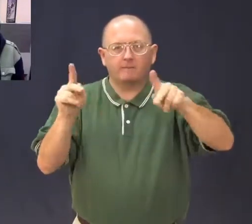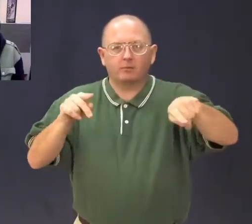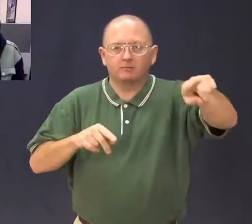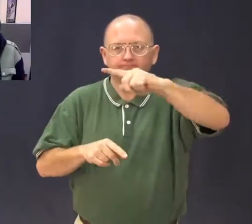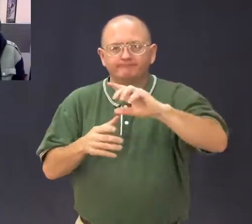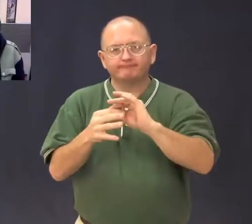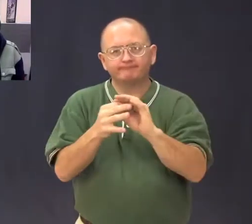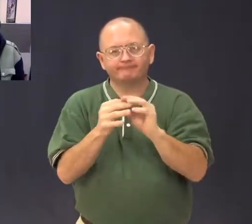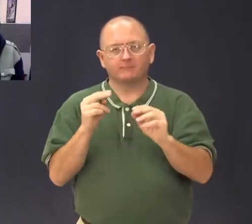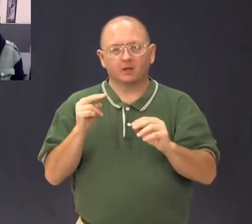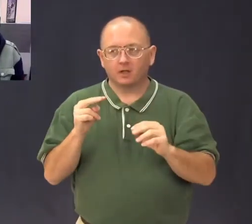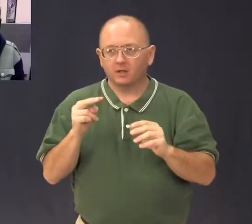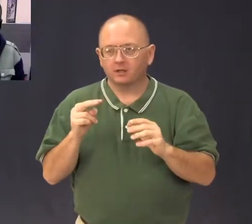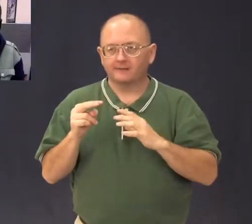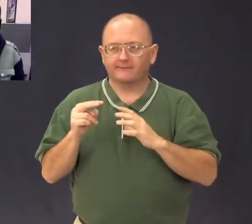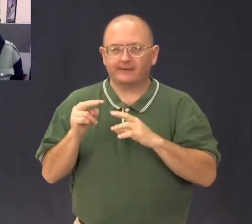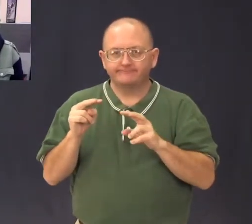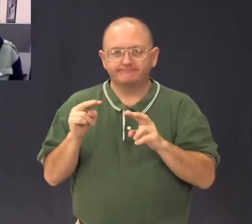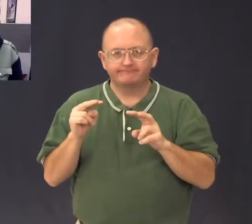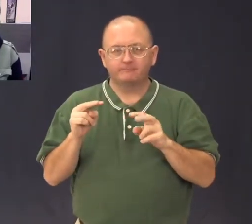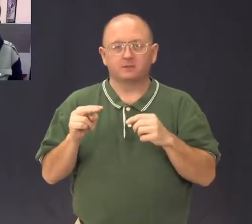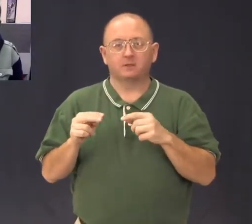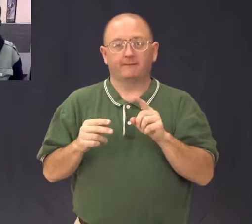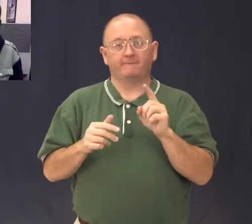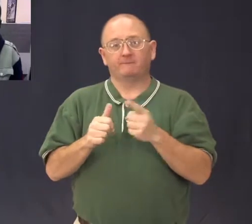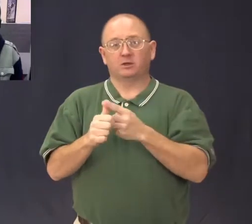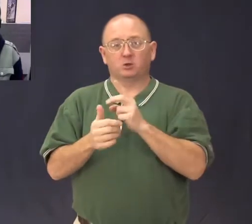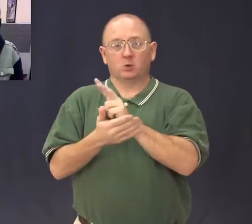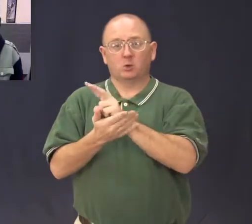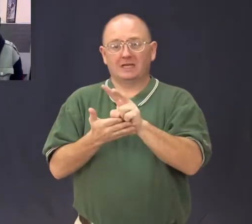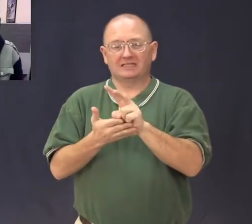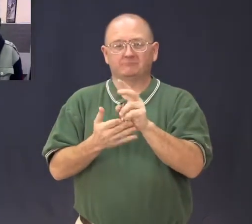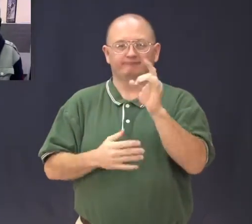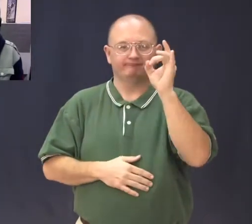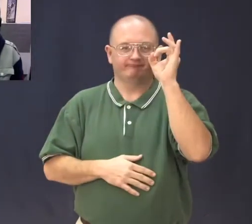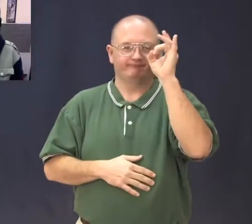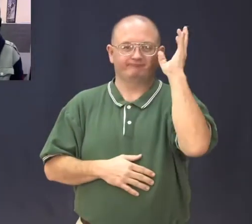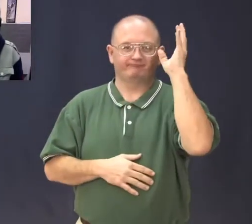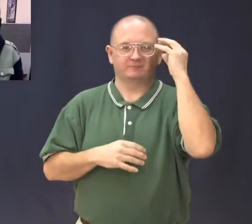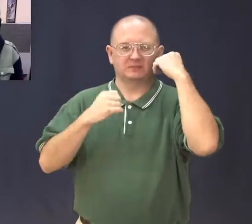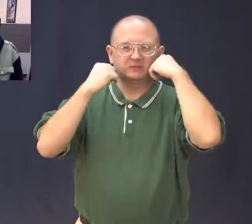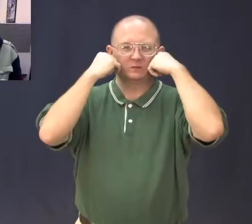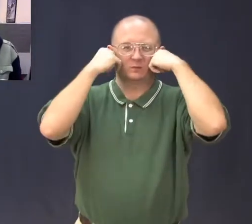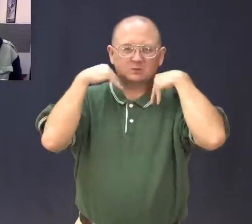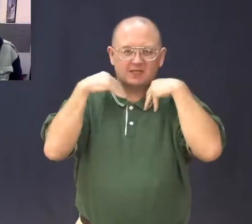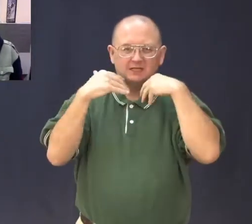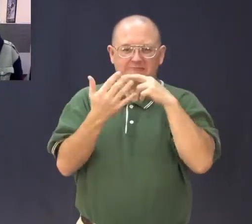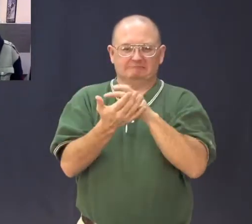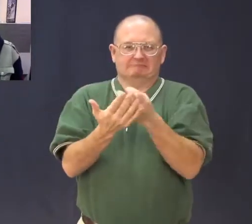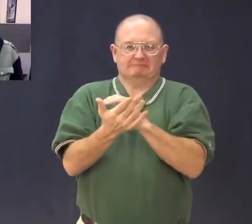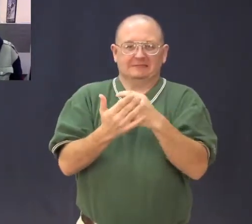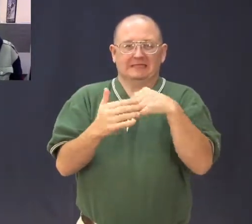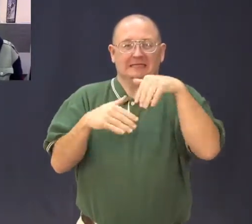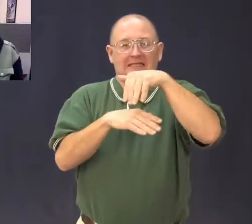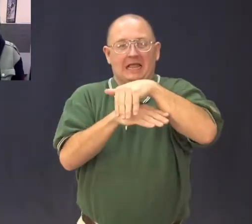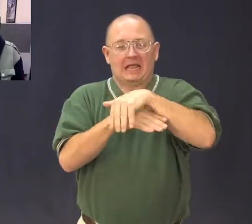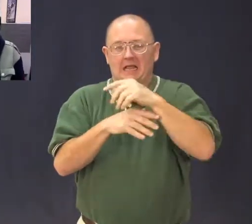to listen to other people's stories the first couple of weeks and not to share anything about me. The first 2 weeks at the center were